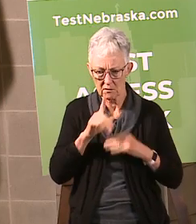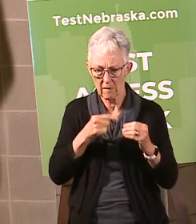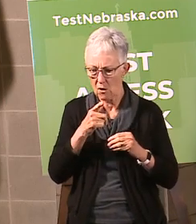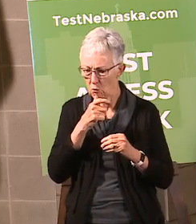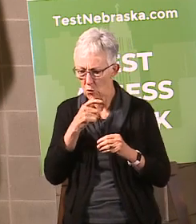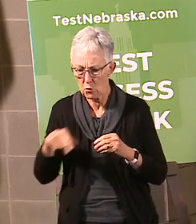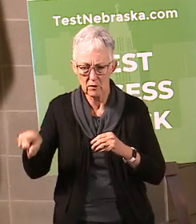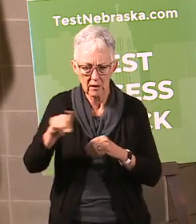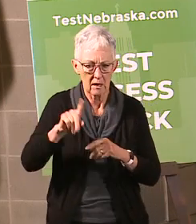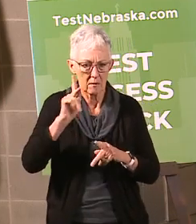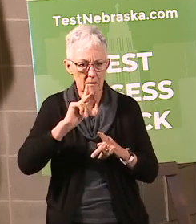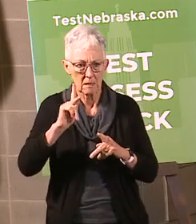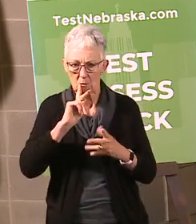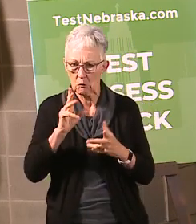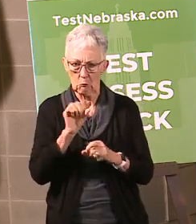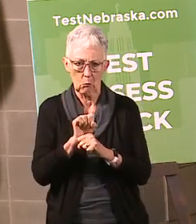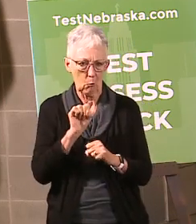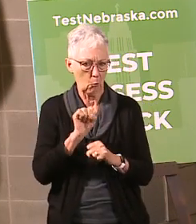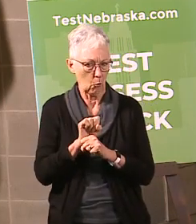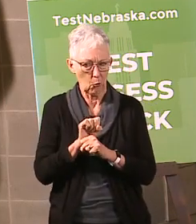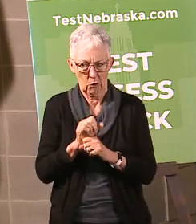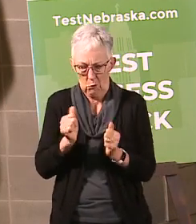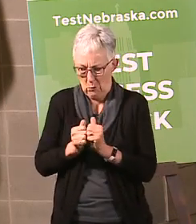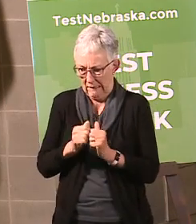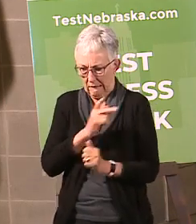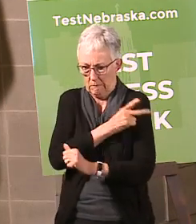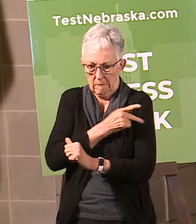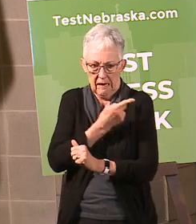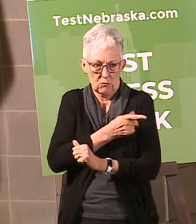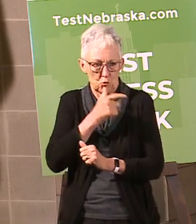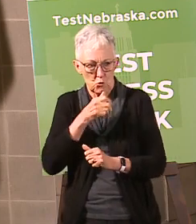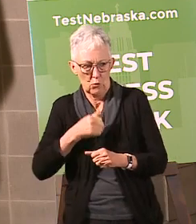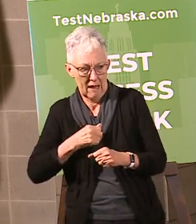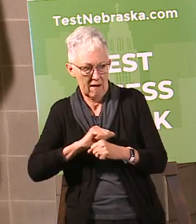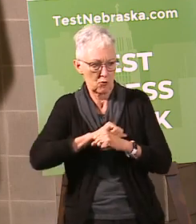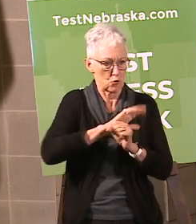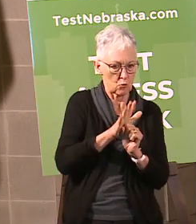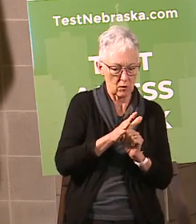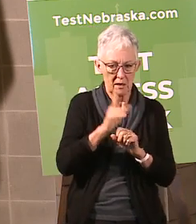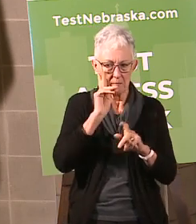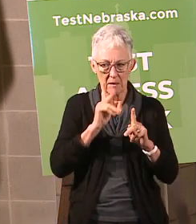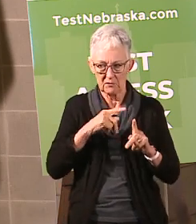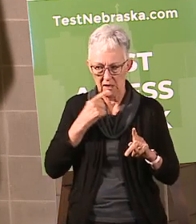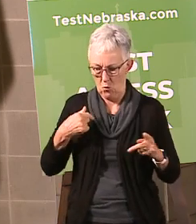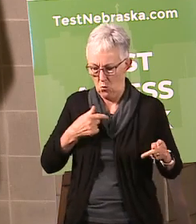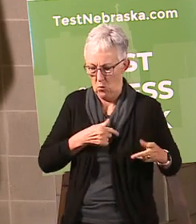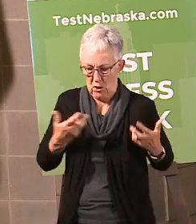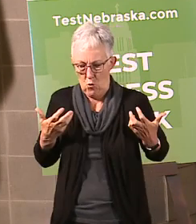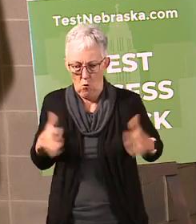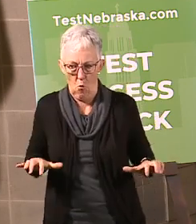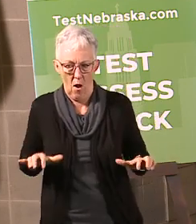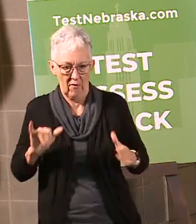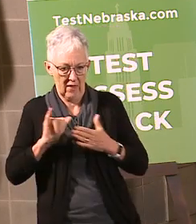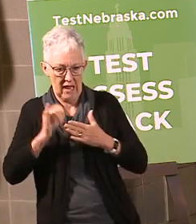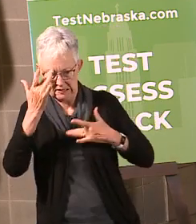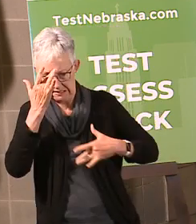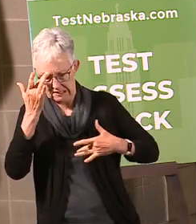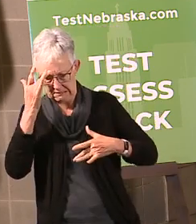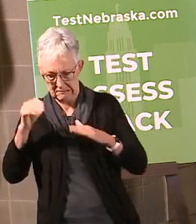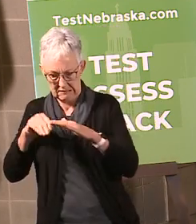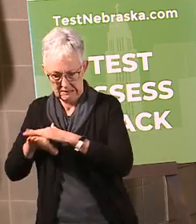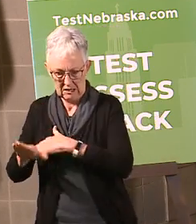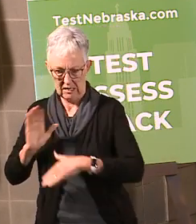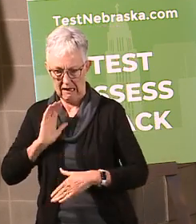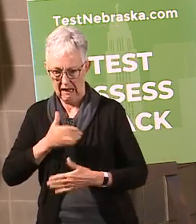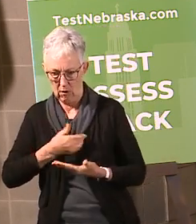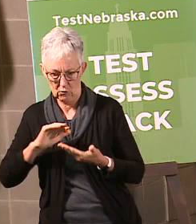saw stories of teams that said they're going to do everything they can to keep this virus out of their community. So maybe they brought RVs into the parking lot, or we